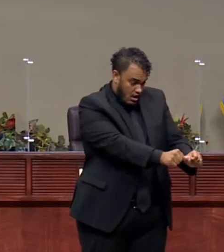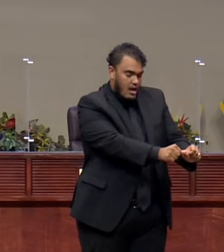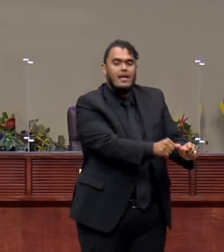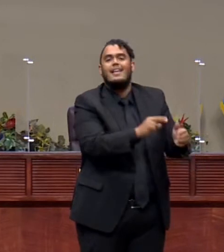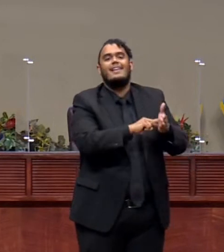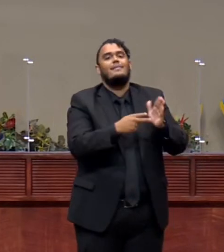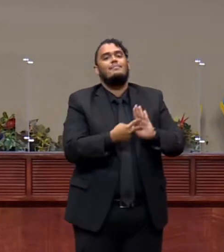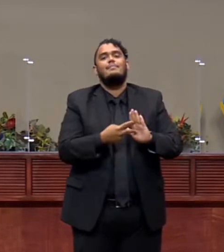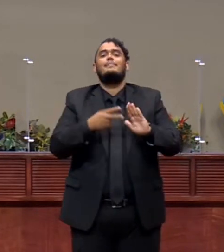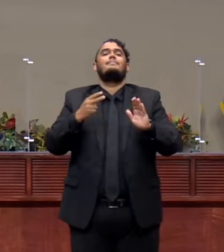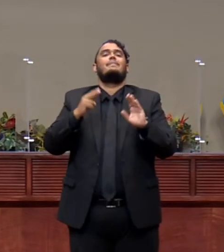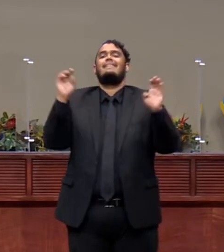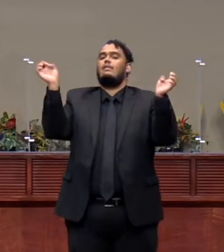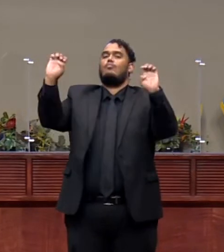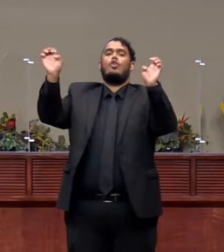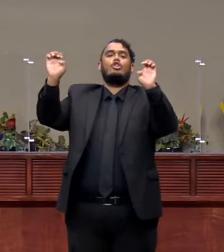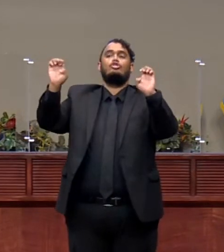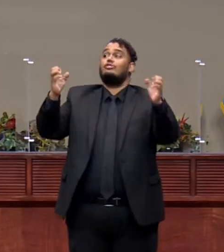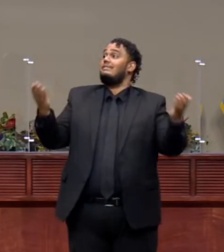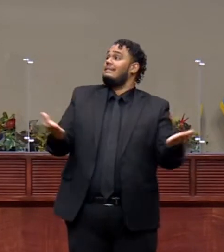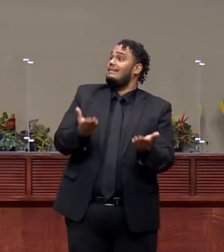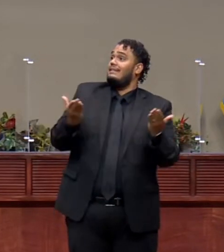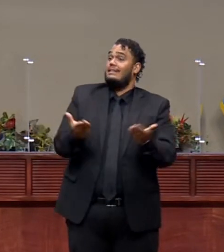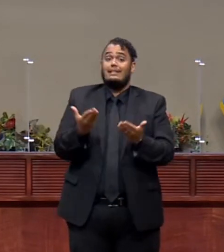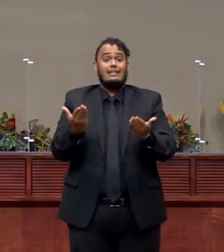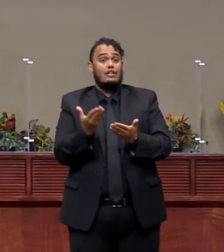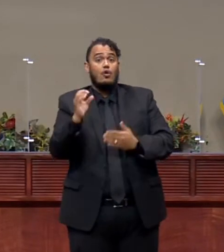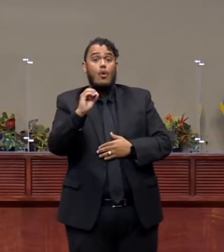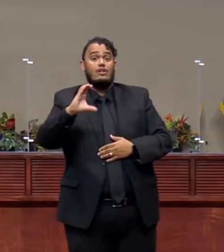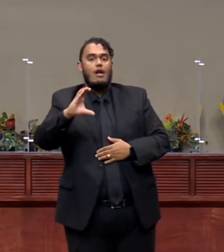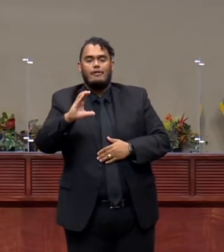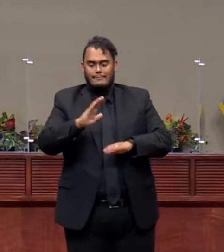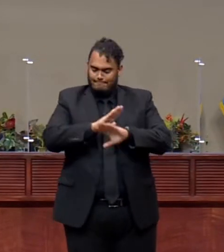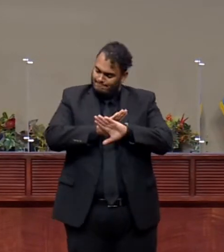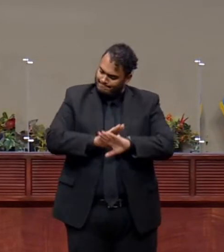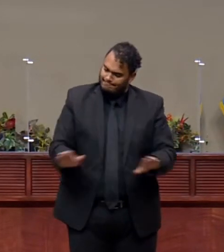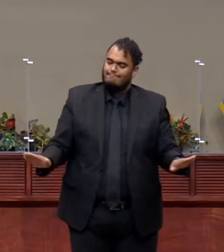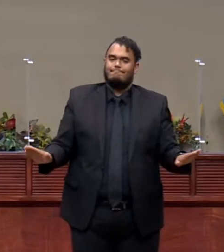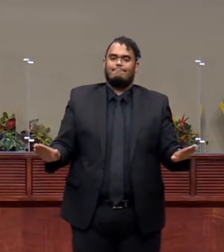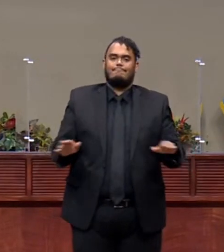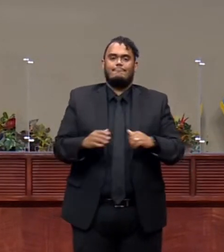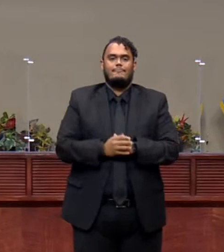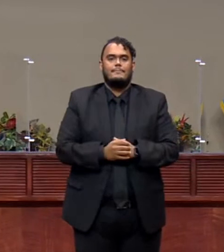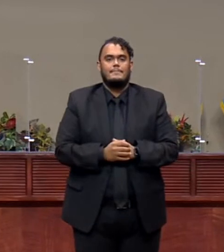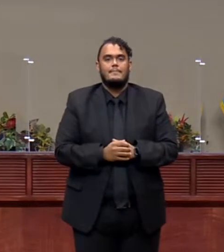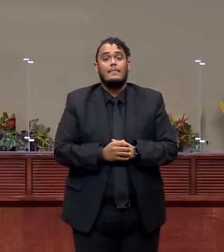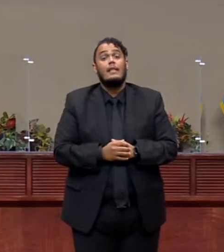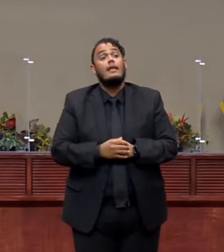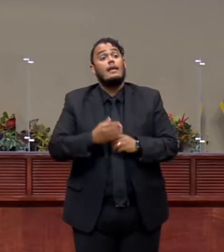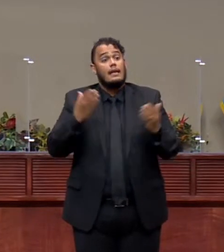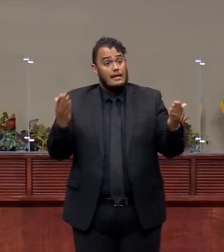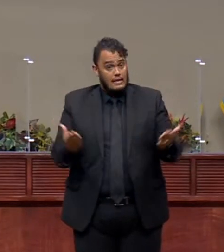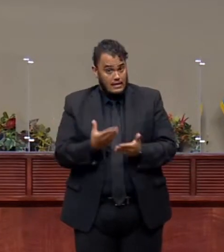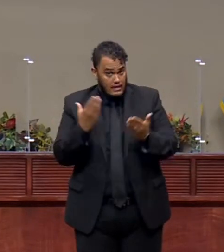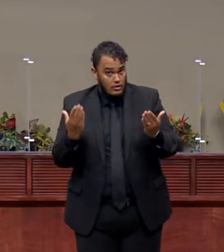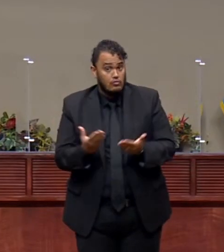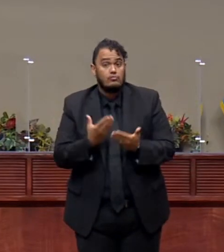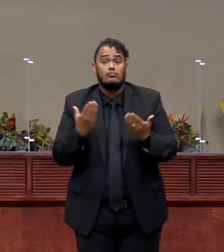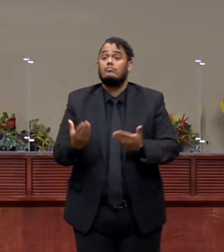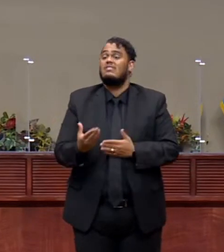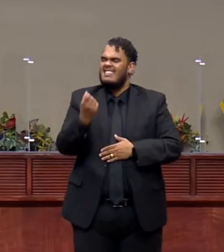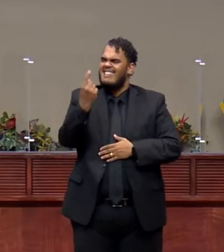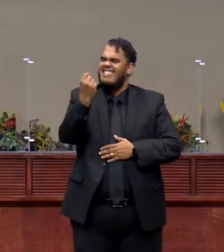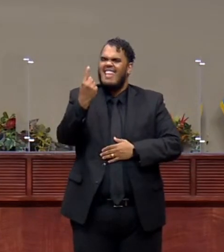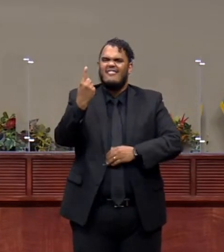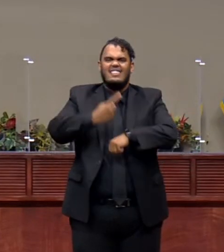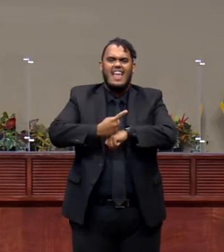state of emergency at that time. For the 11th day in a row, daily new coronavirus cases